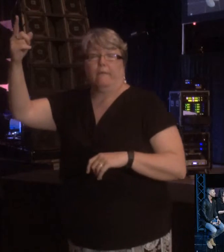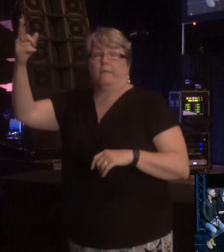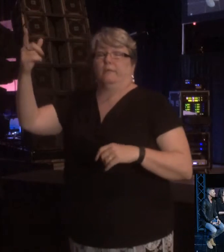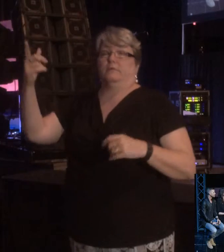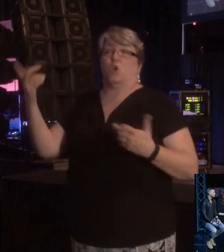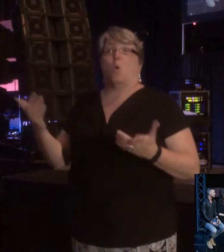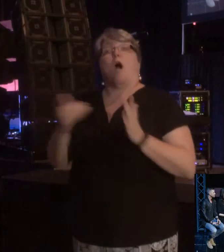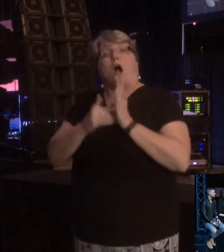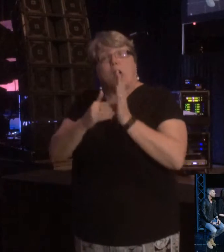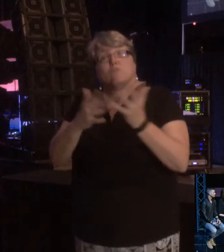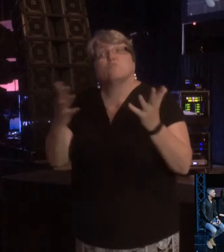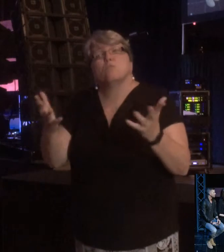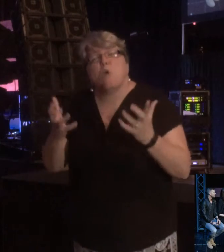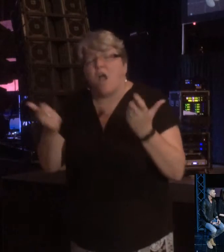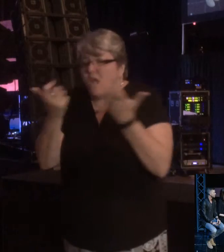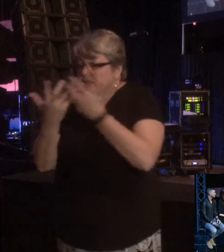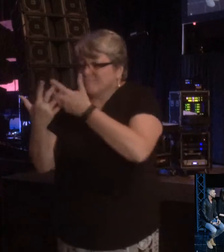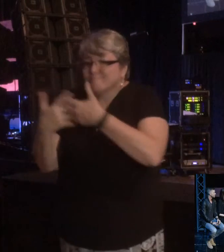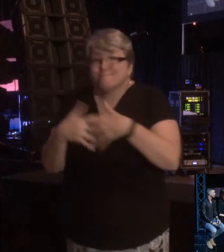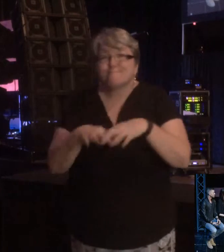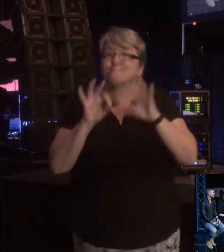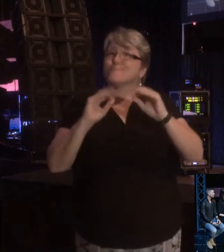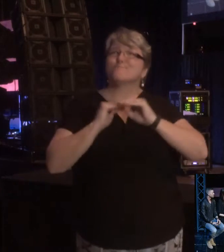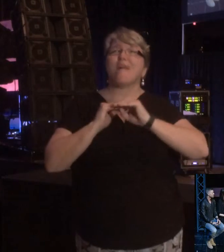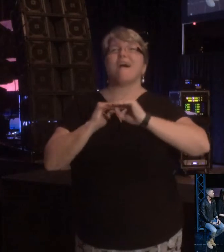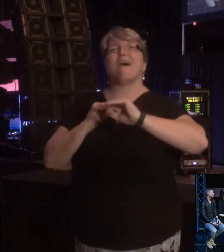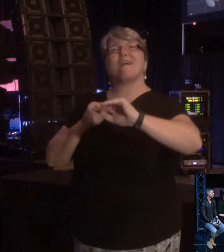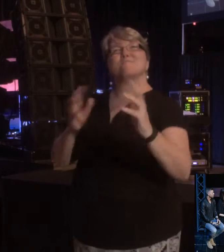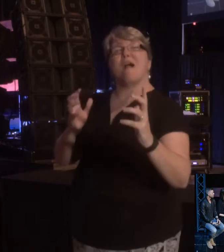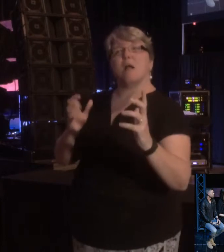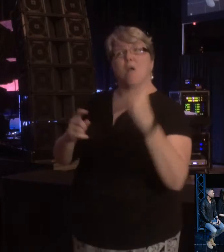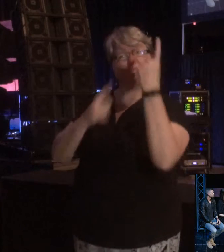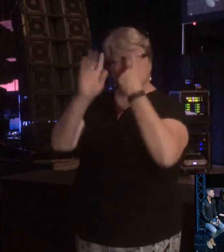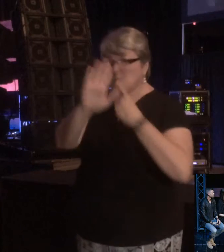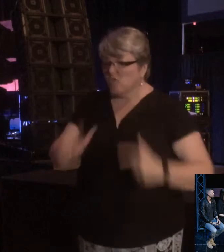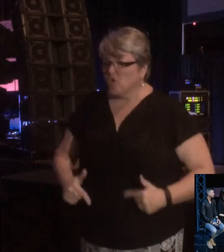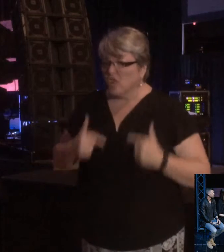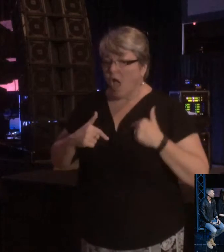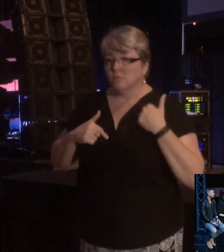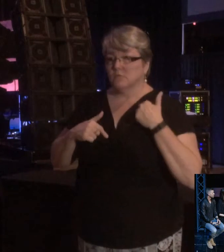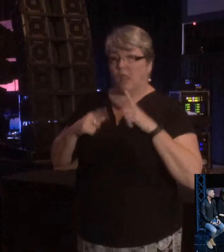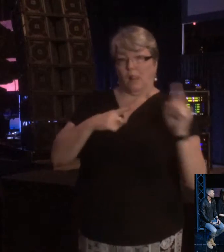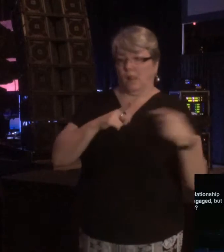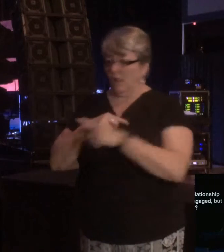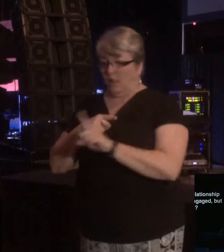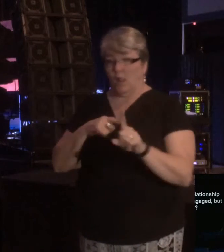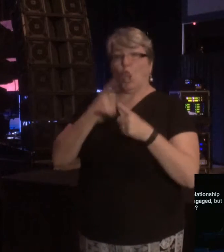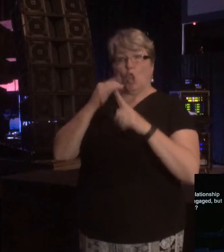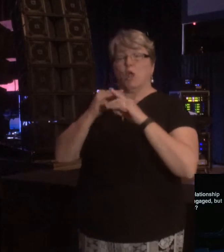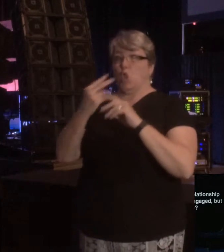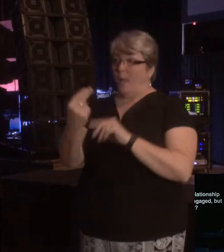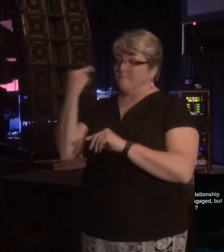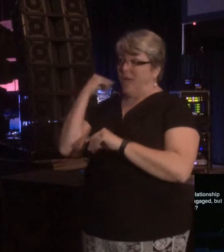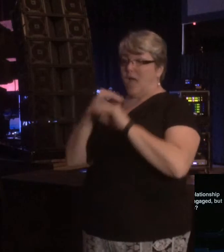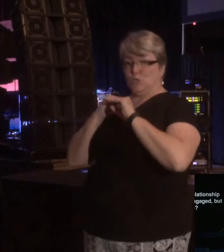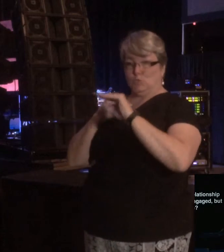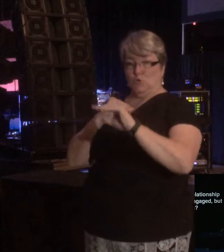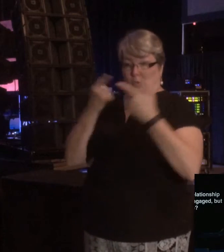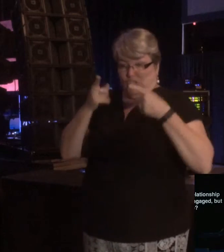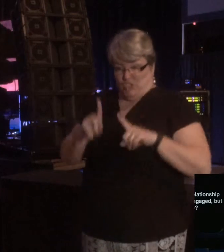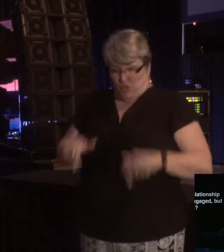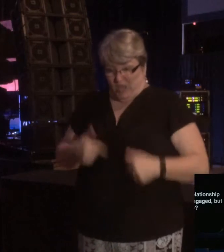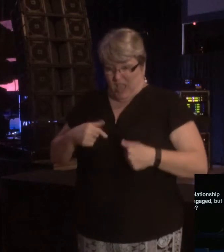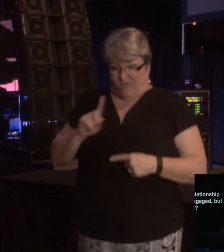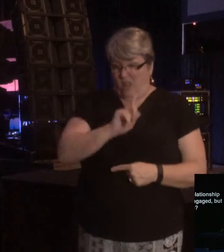And so I needed to get right with the Lord in that. And we sang it tonight, trusting the Lord and knowing that